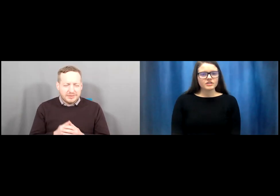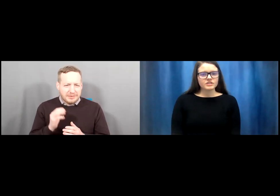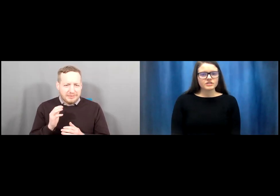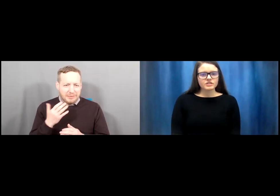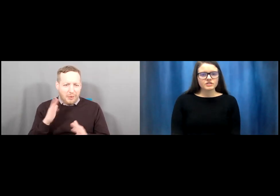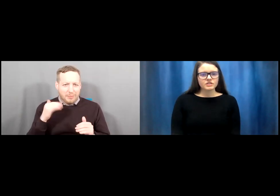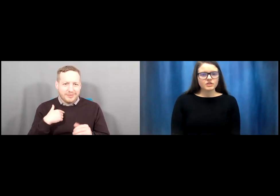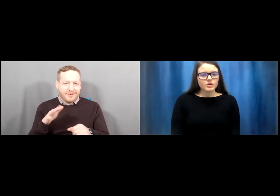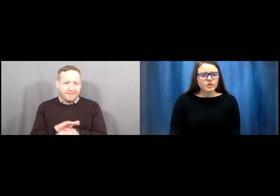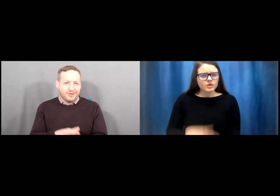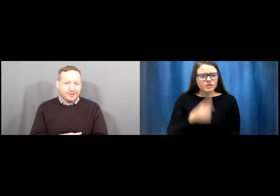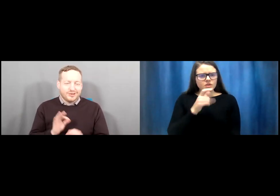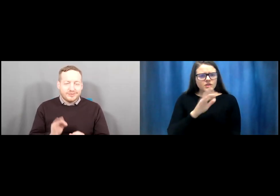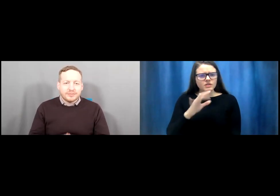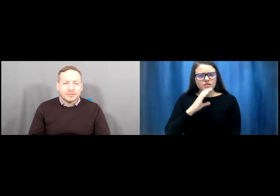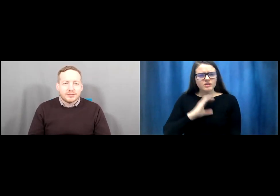that.